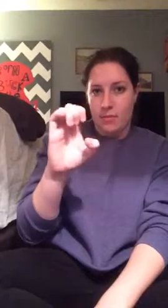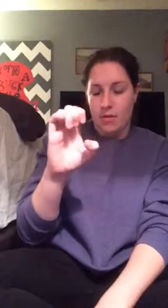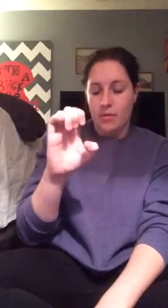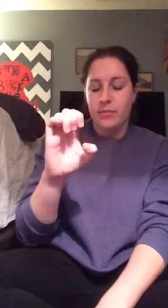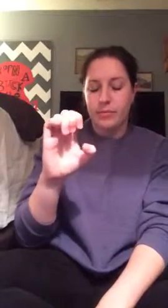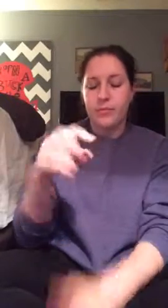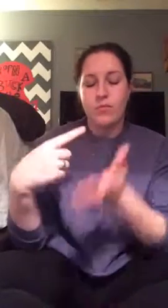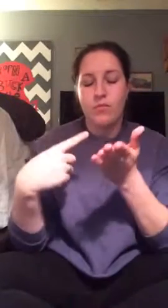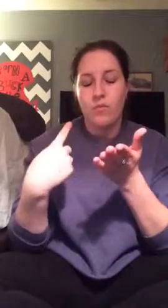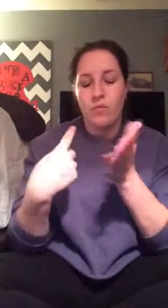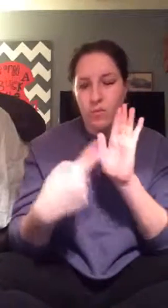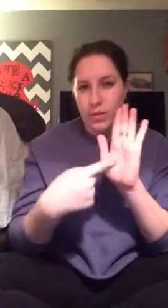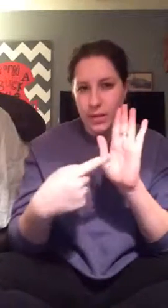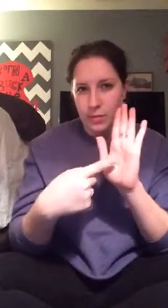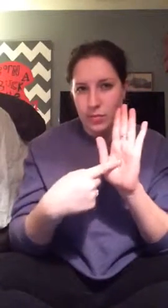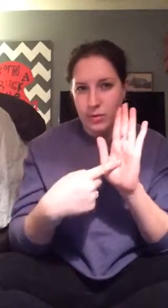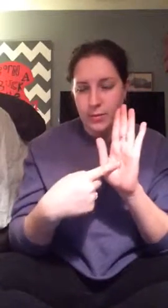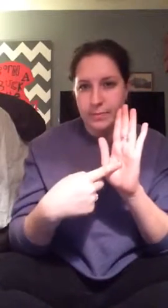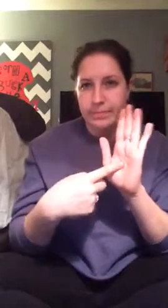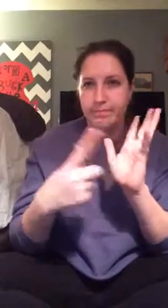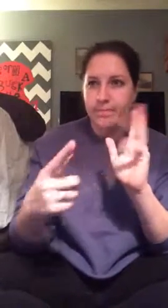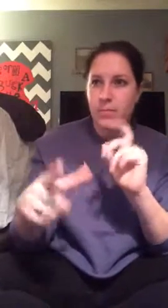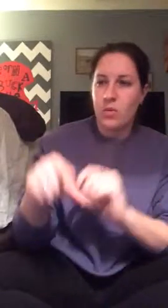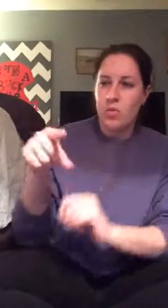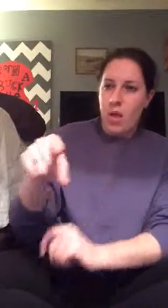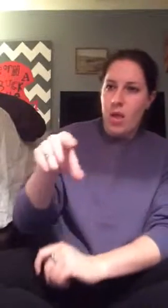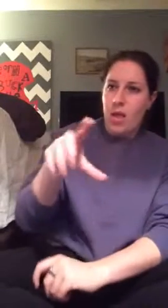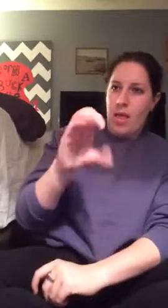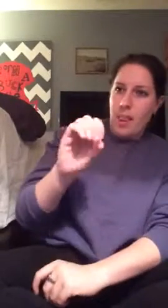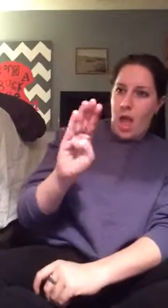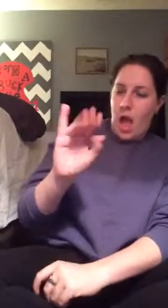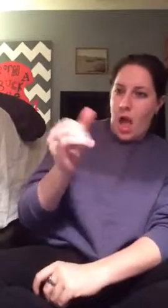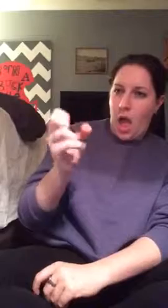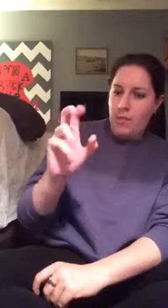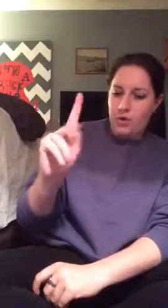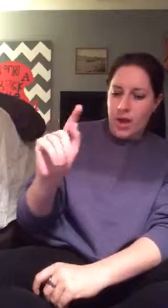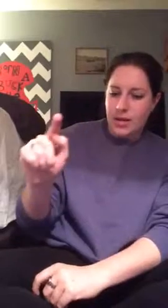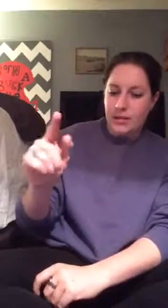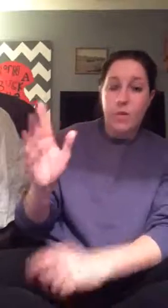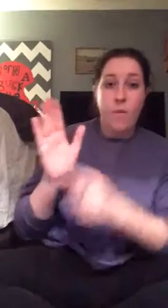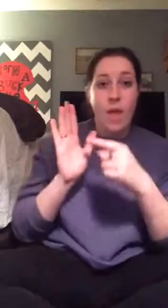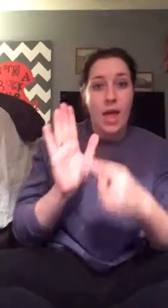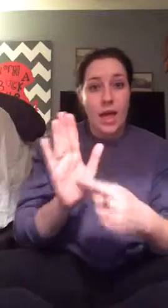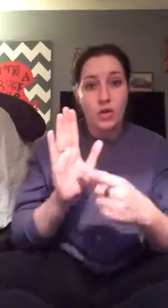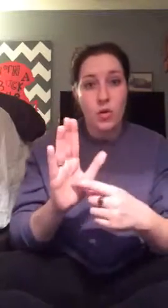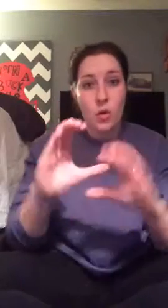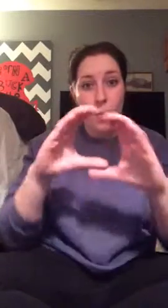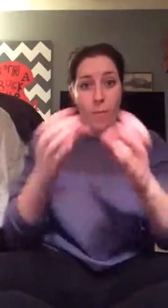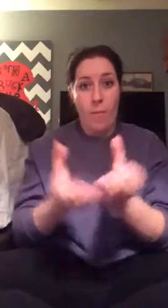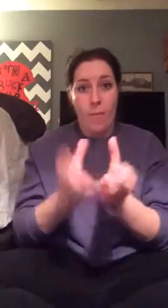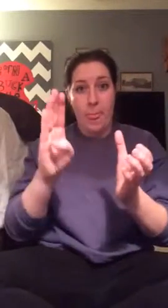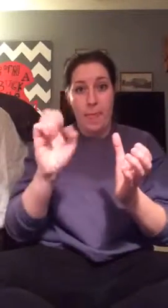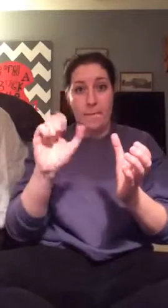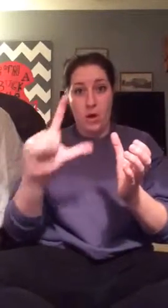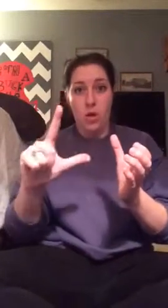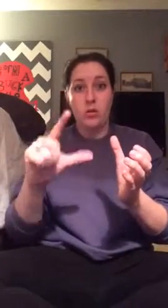if you want to sense what the object is and what is the name of that object. So I give you a ball, you touch it. So that's what they're talking when